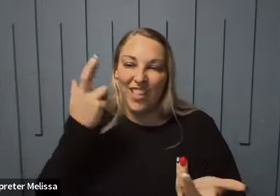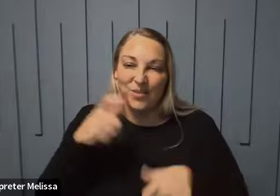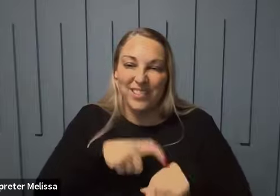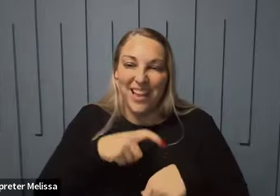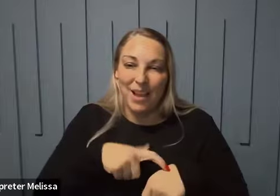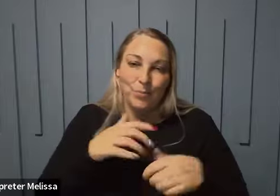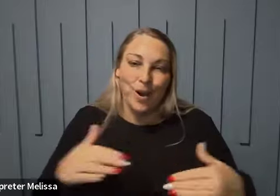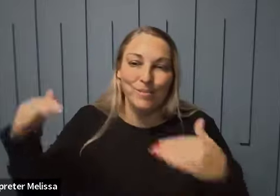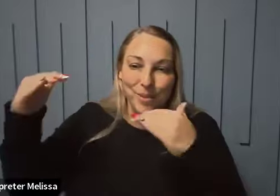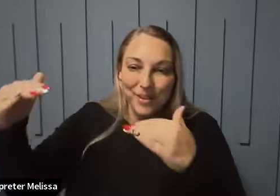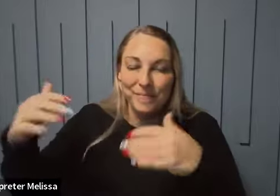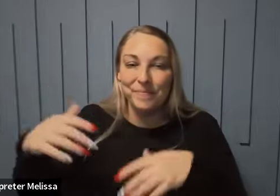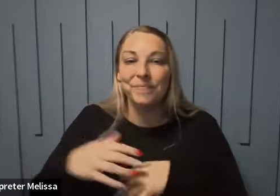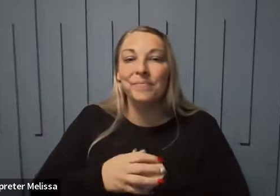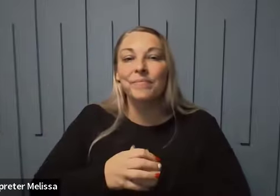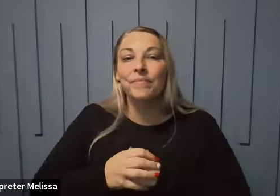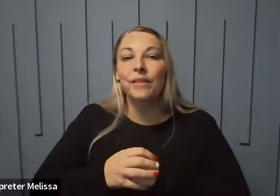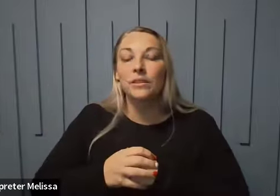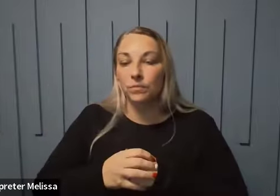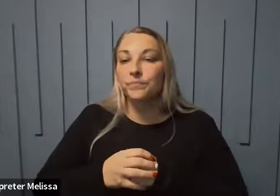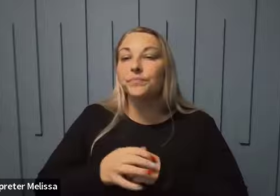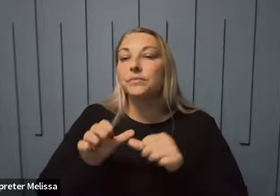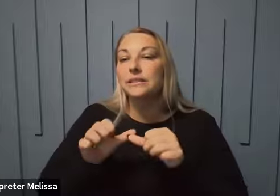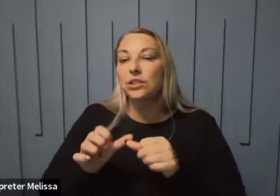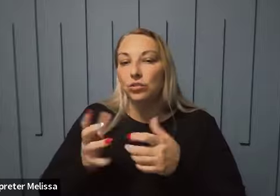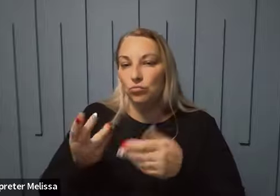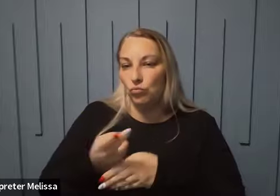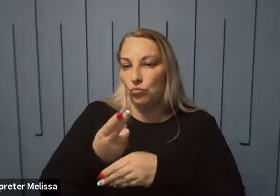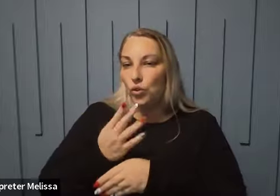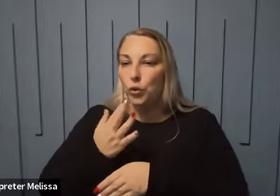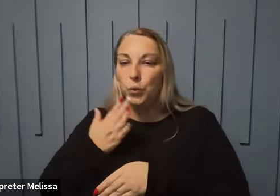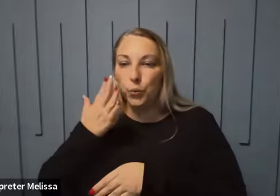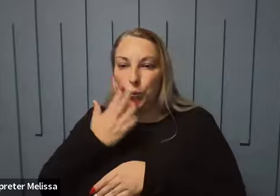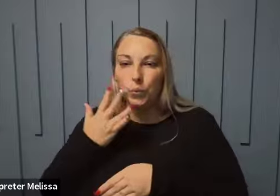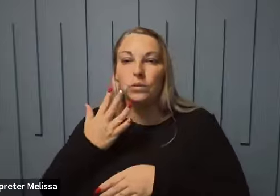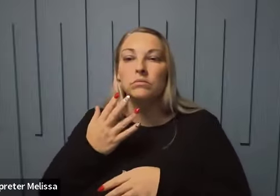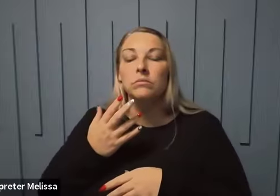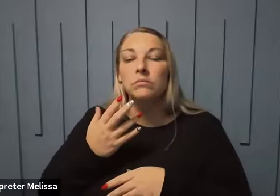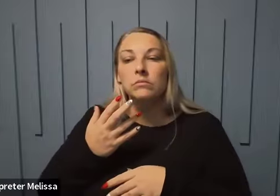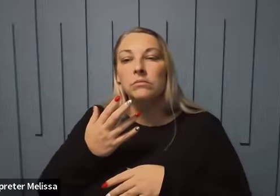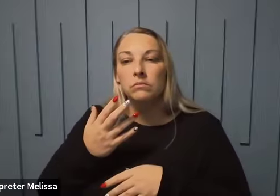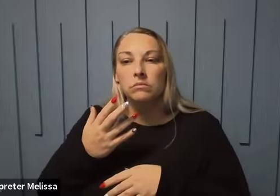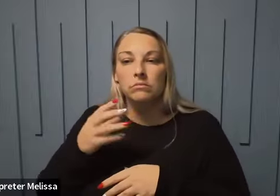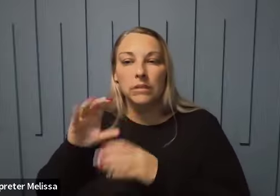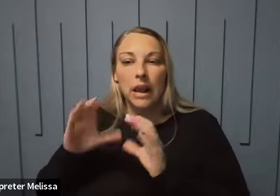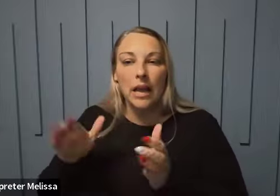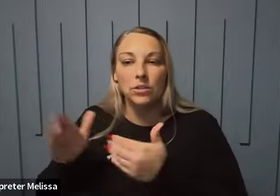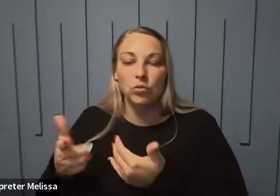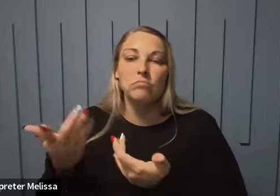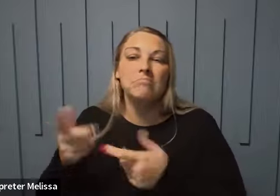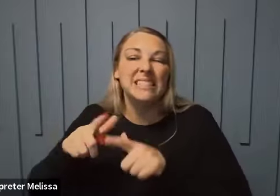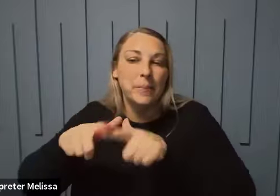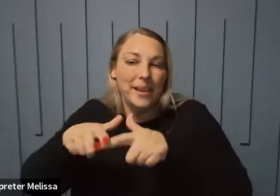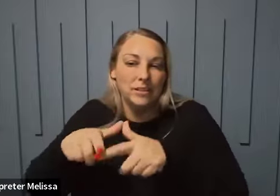Right now, what are we doing? We continue to use cute speech in our classrooms, primarily depending on the student IEPs. So it's not used in